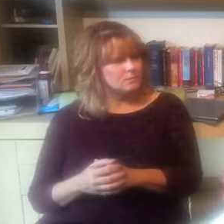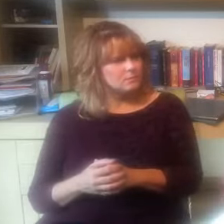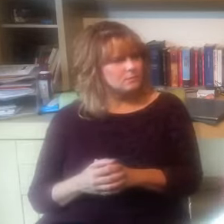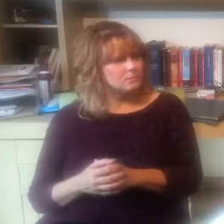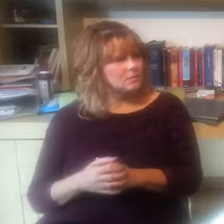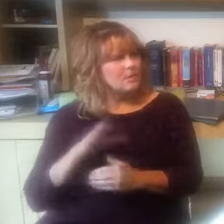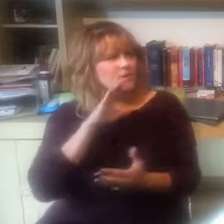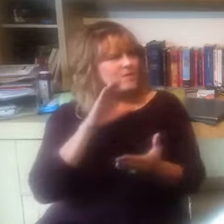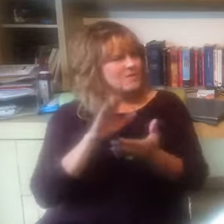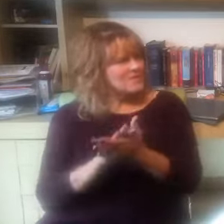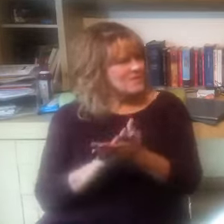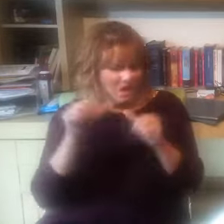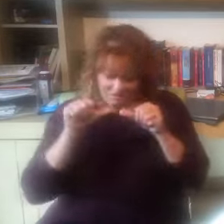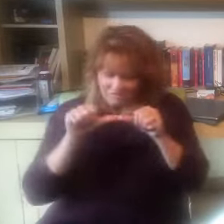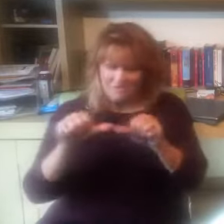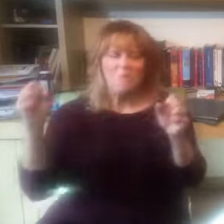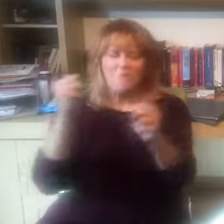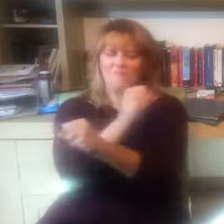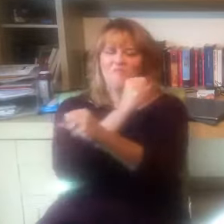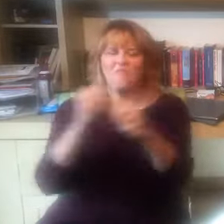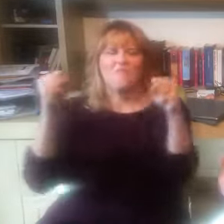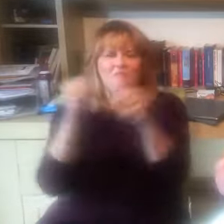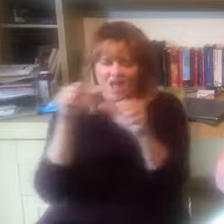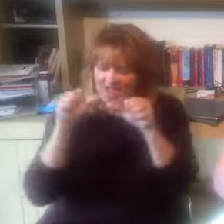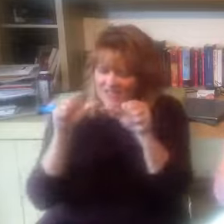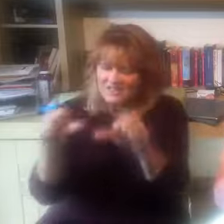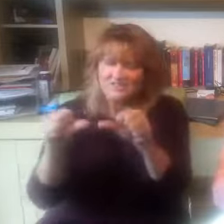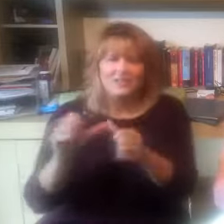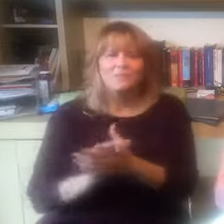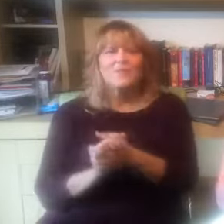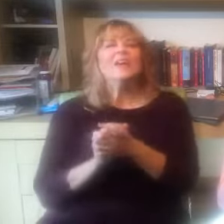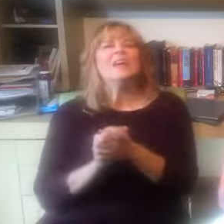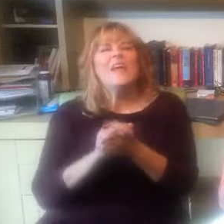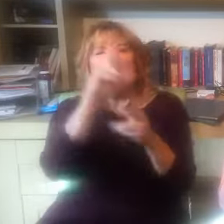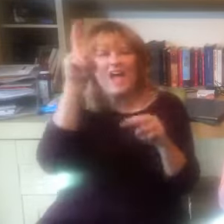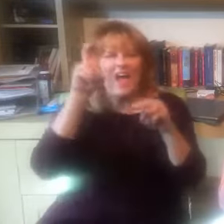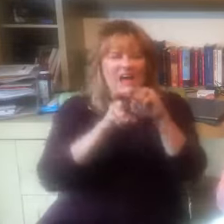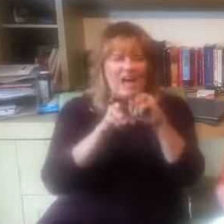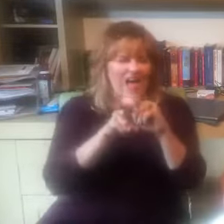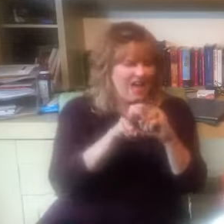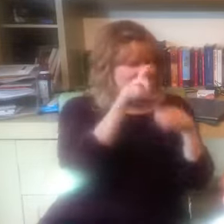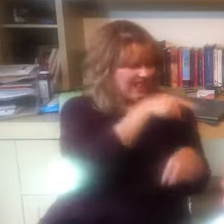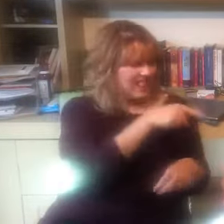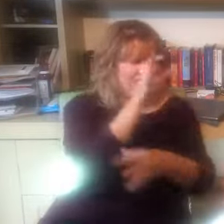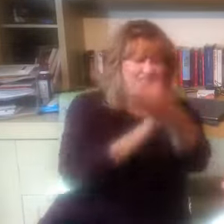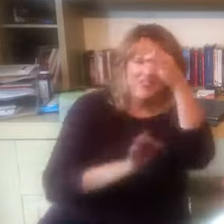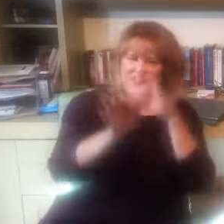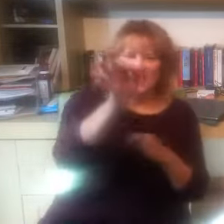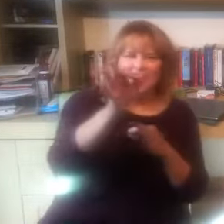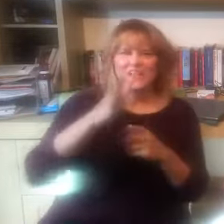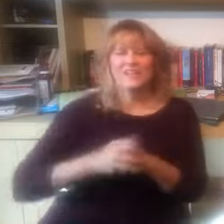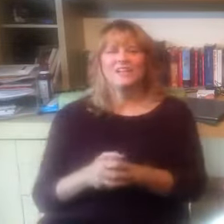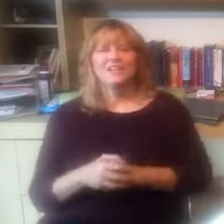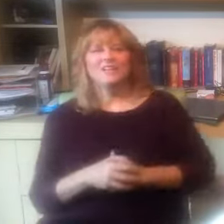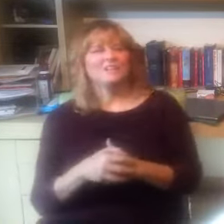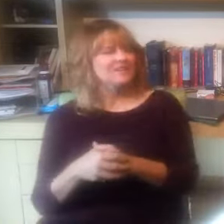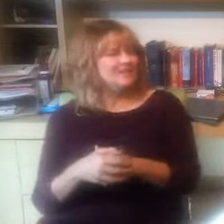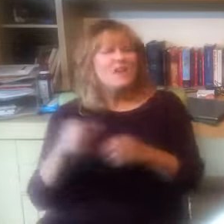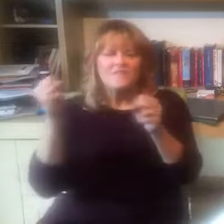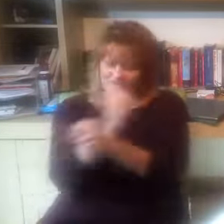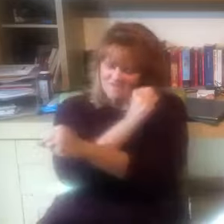Sherry has wrote down here, keep fighting the fight. You know, anytime you want to take this seat, you're welcome. Keep fighting